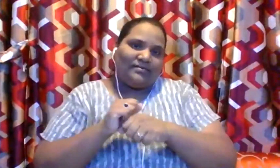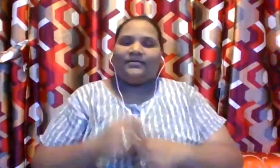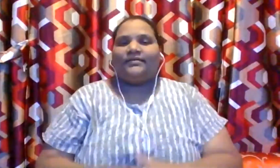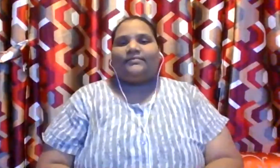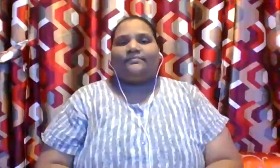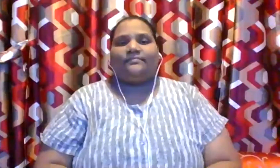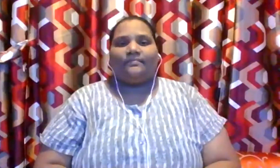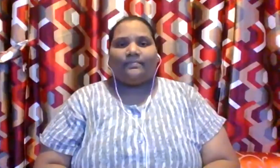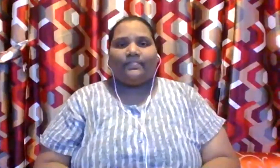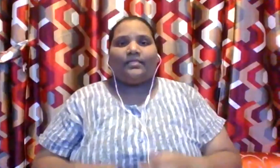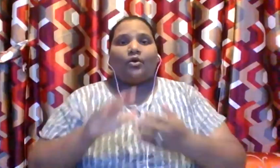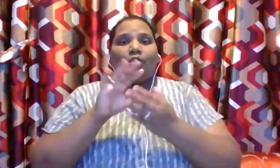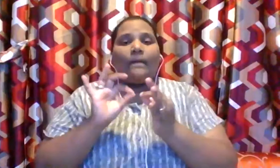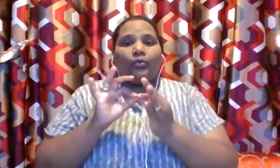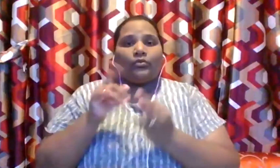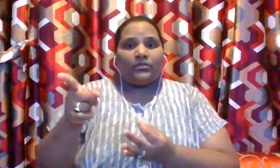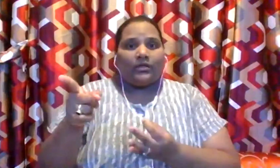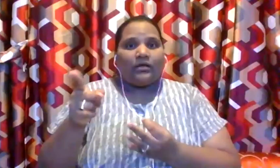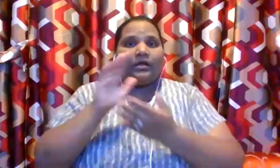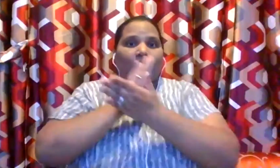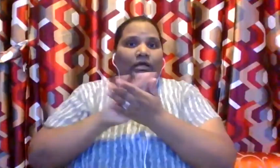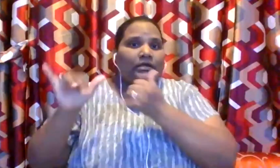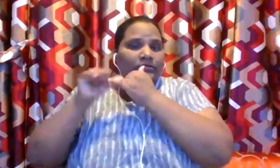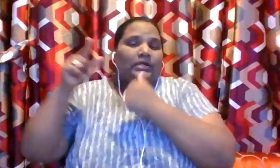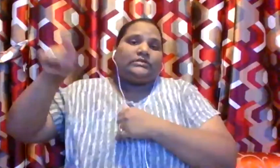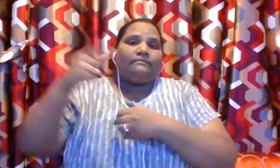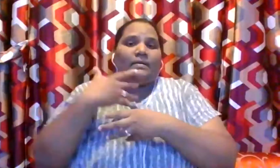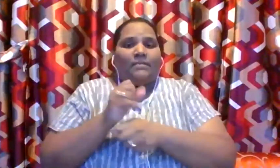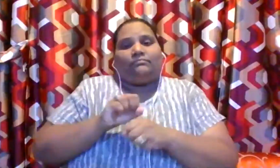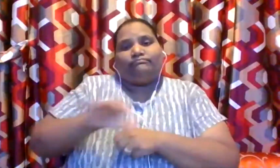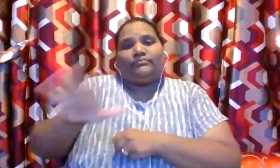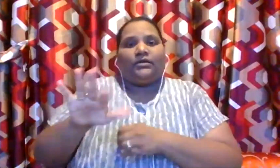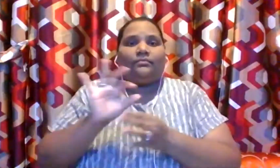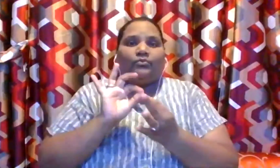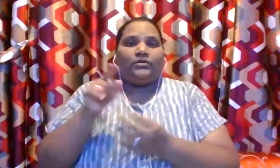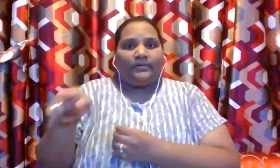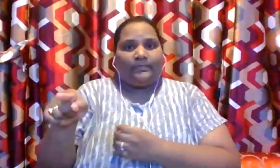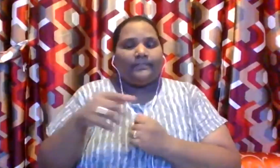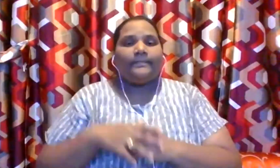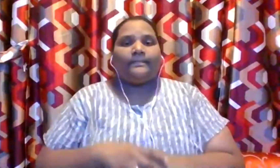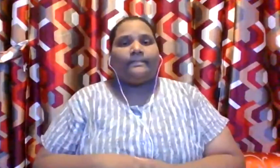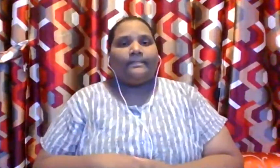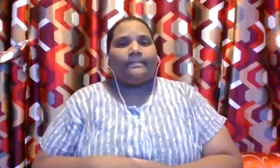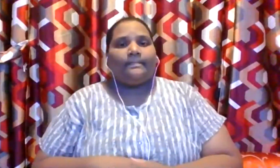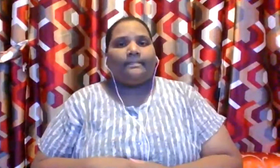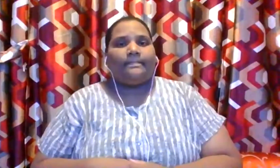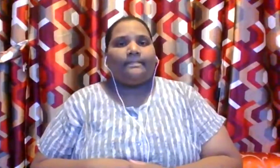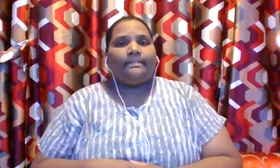an incarnation of Krishna himself. Now, when Lord Buddha came, what was happening at that time? There was a